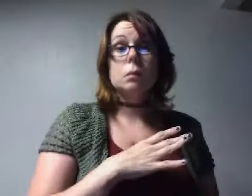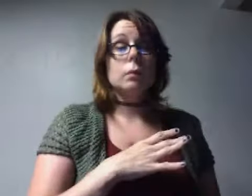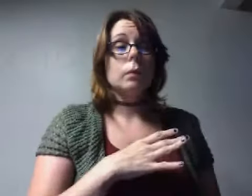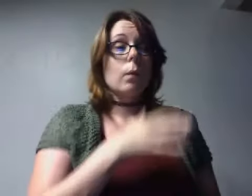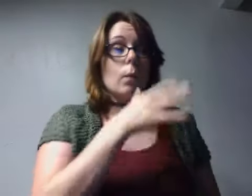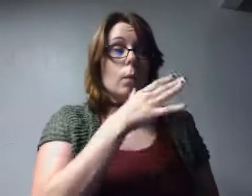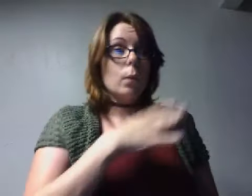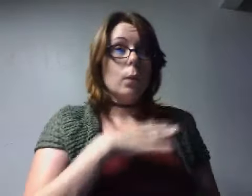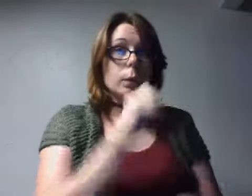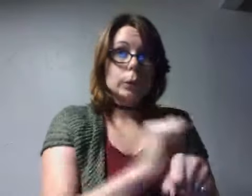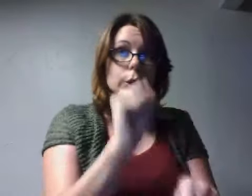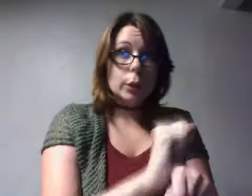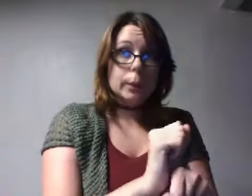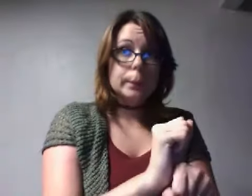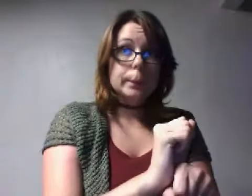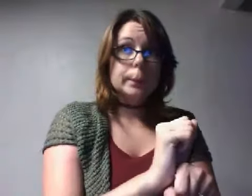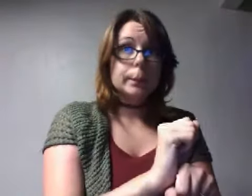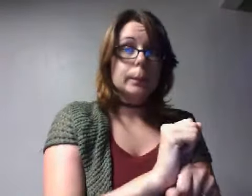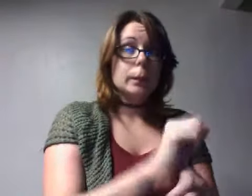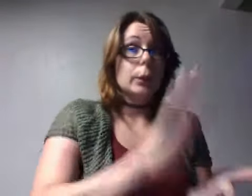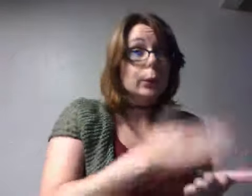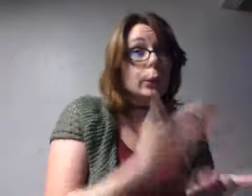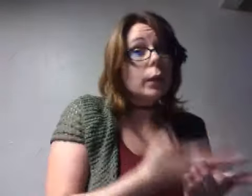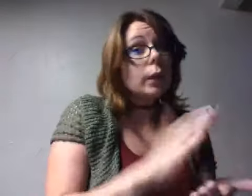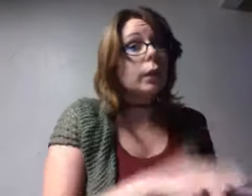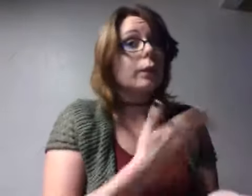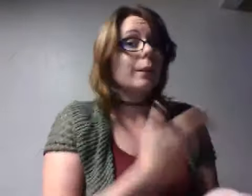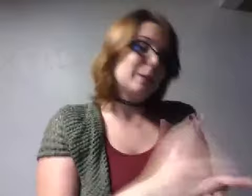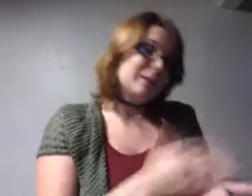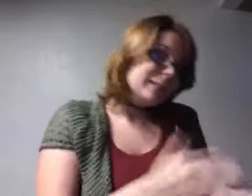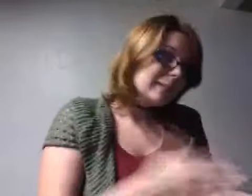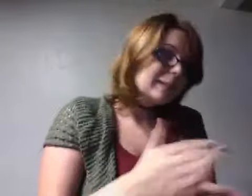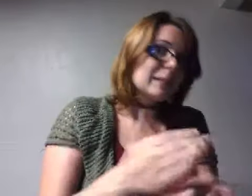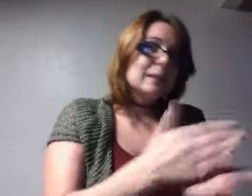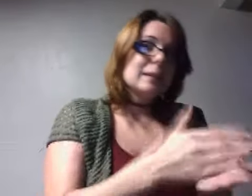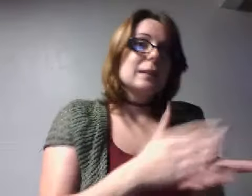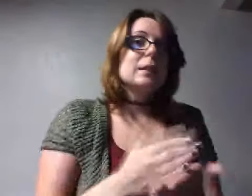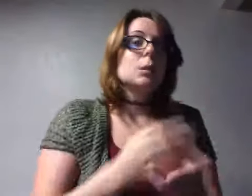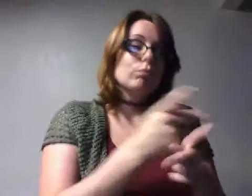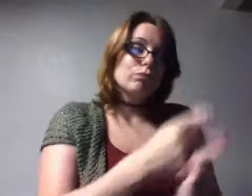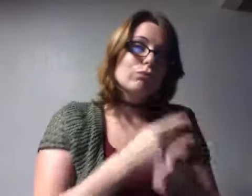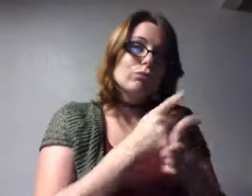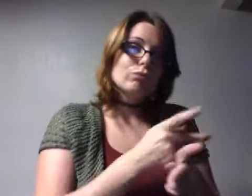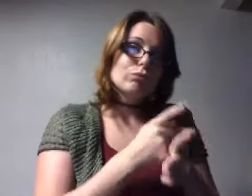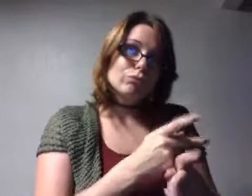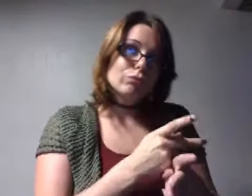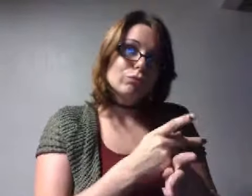normal, but you're gay, so that's not normal, and I don't like that. And to me, I disagree with those. I don't care